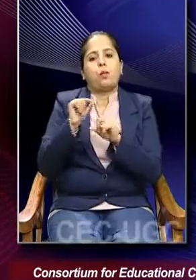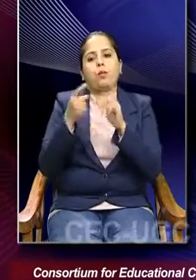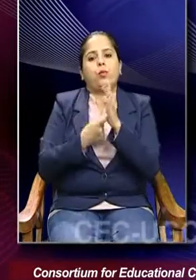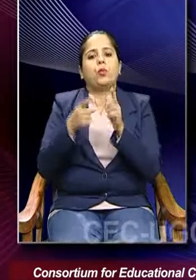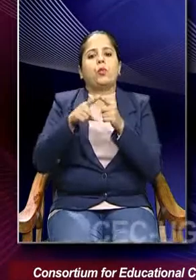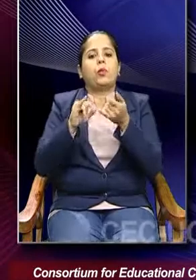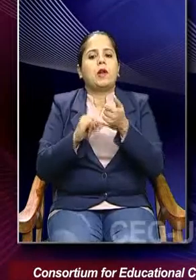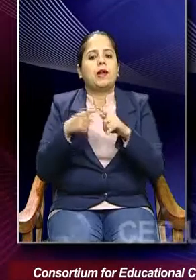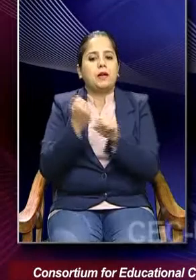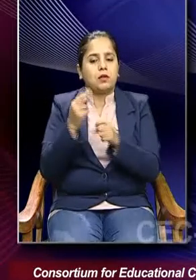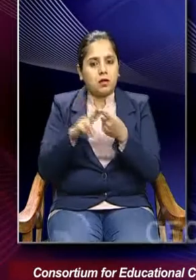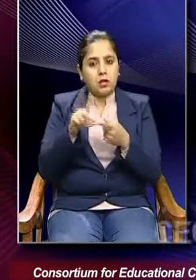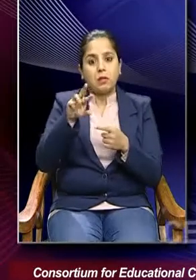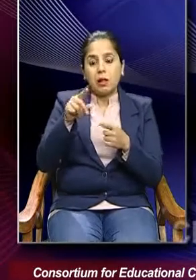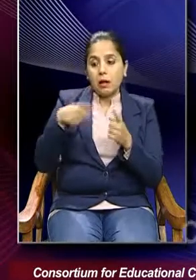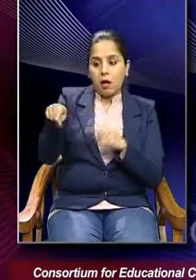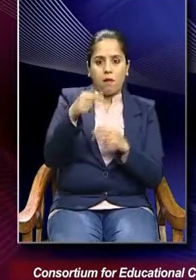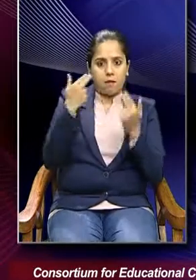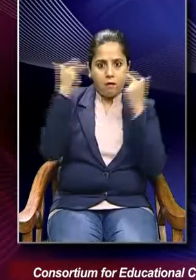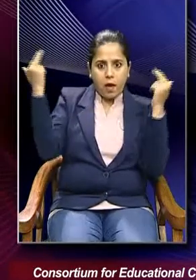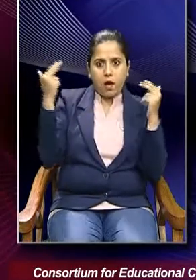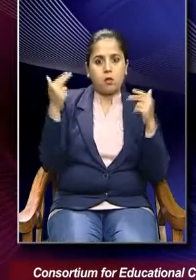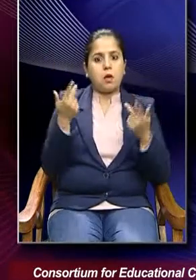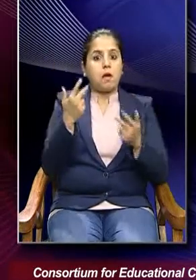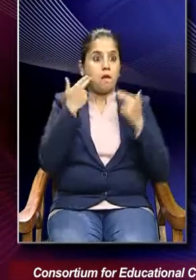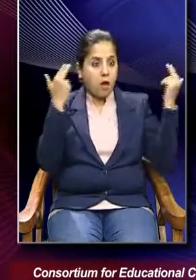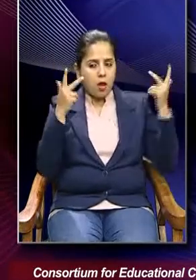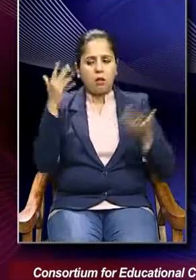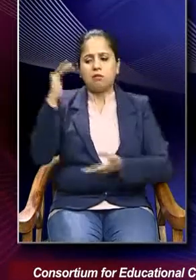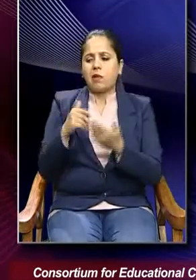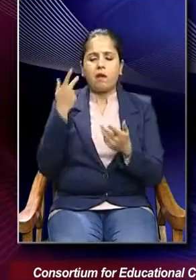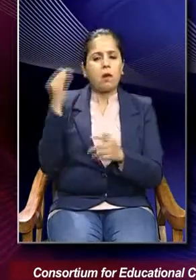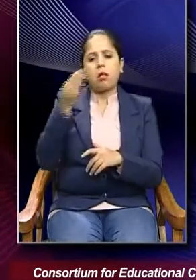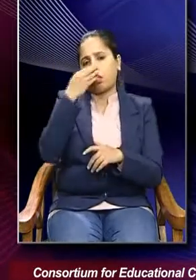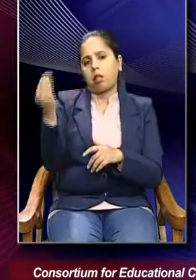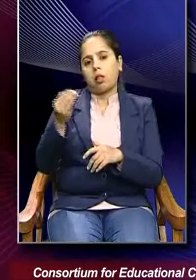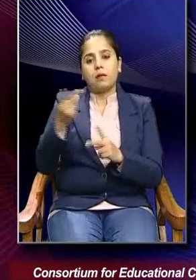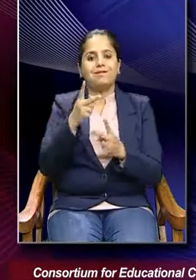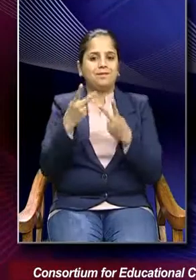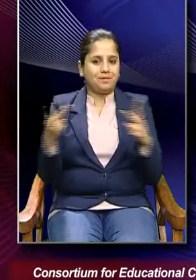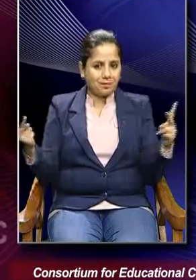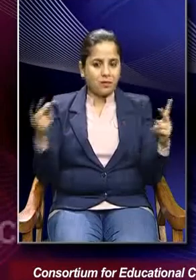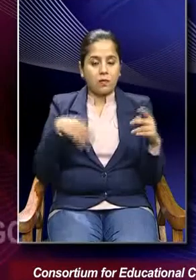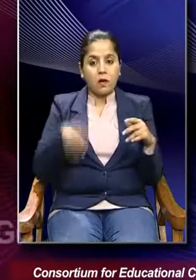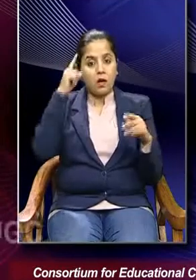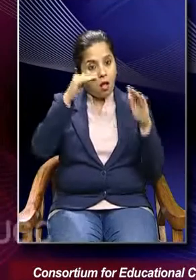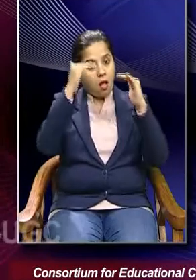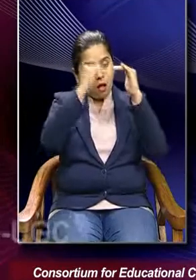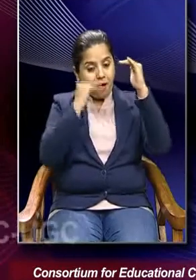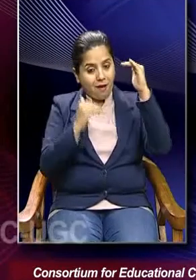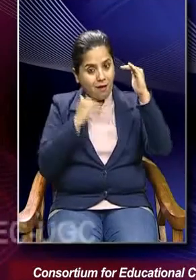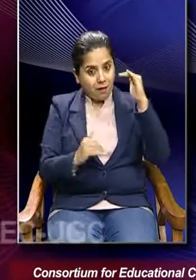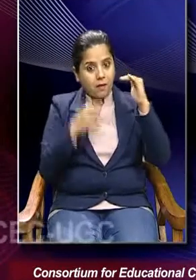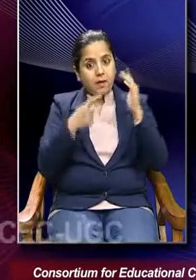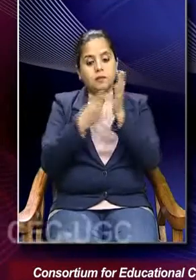these prestige then help us rank status in a hierarchy, and hierarchy in the sense